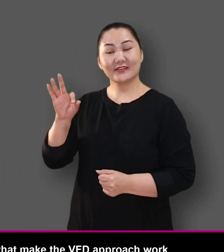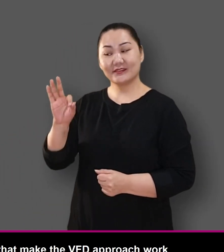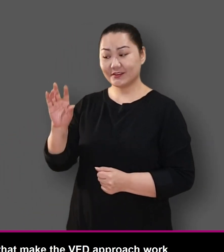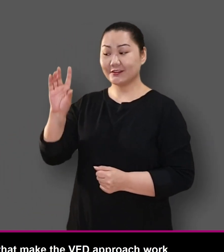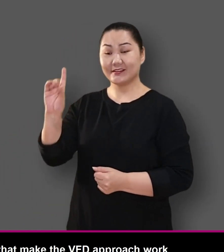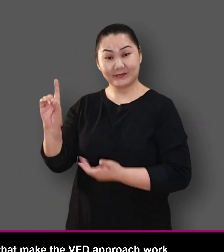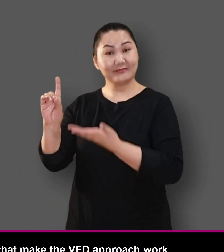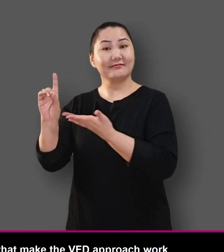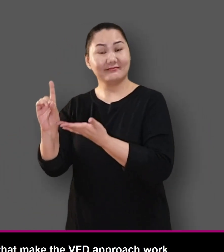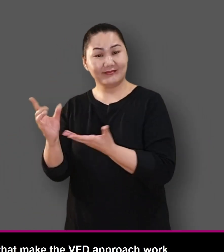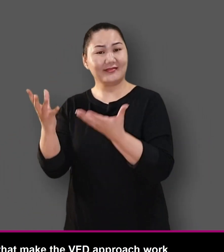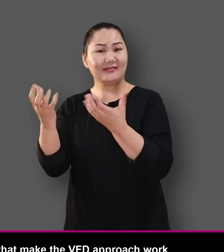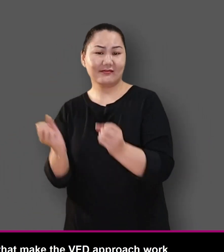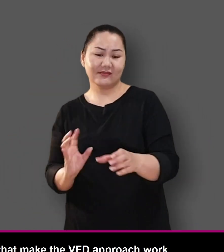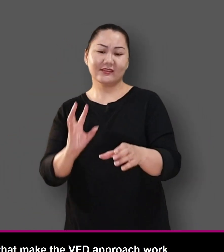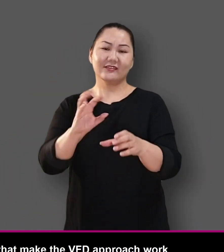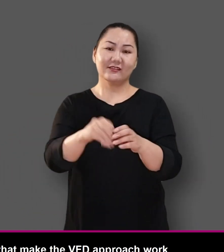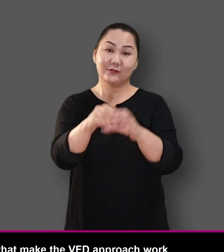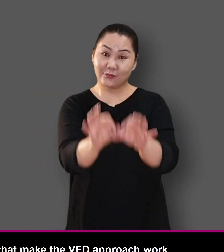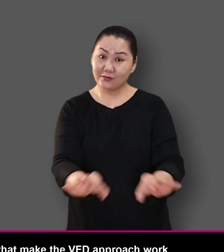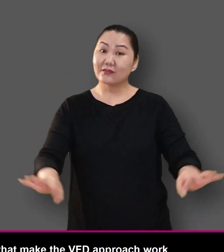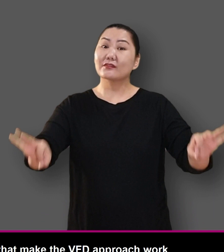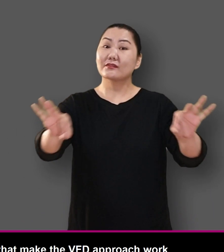The three key components that make the VFD approach work